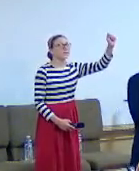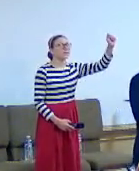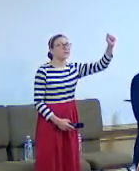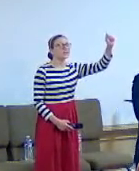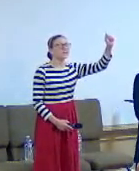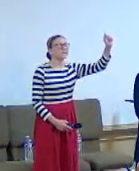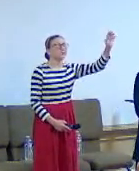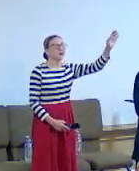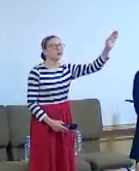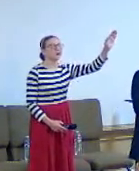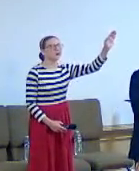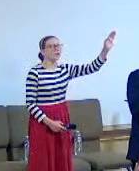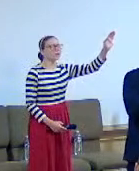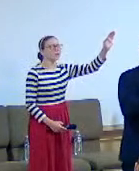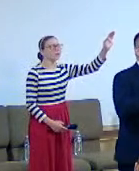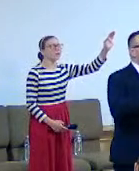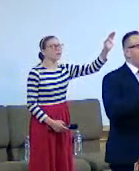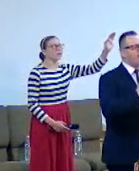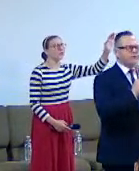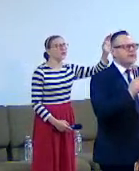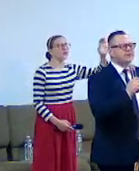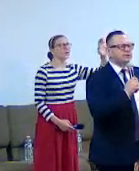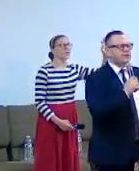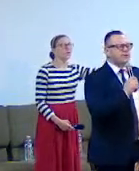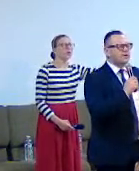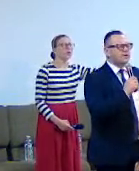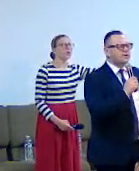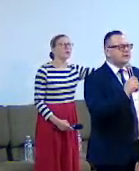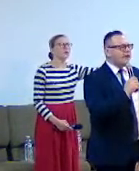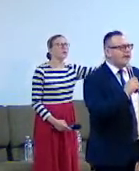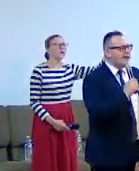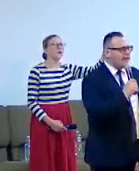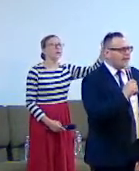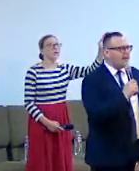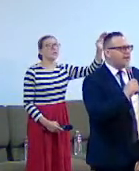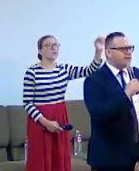'Cause there is power in your